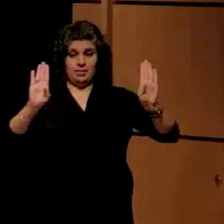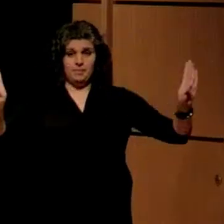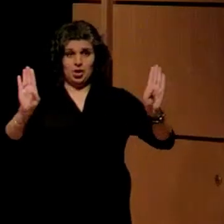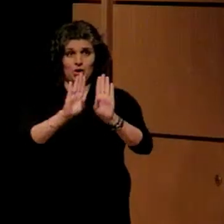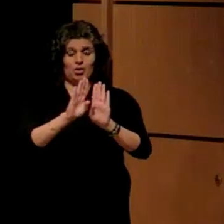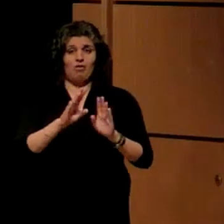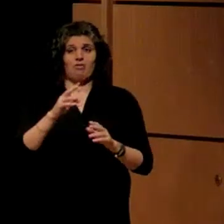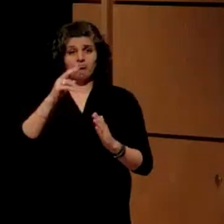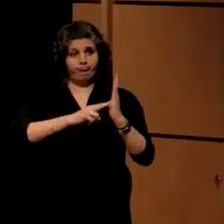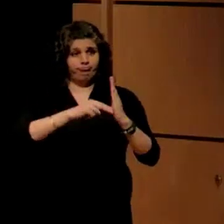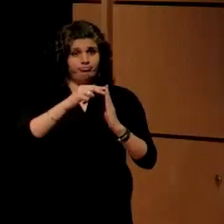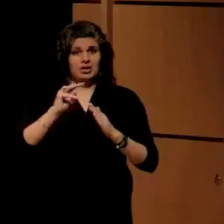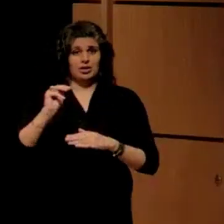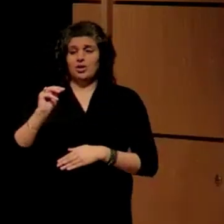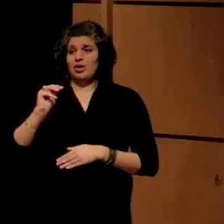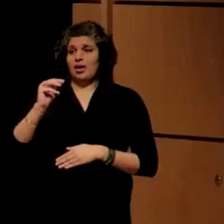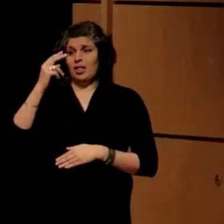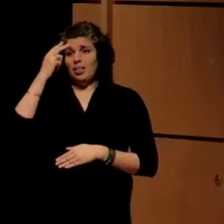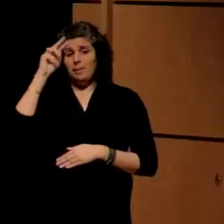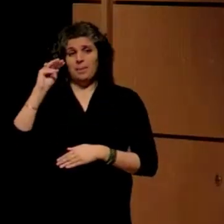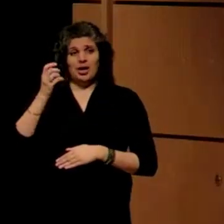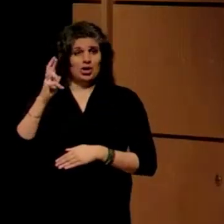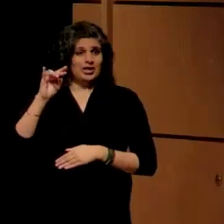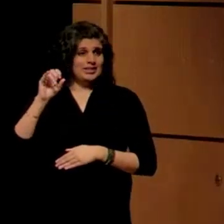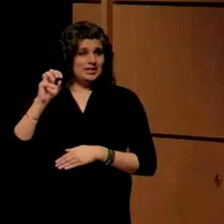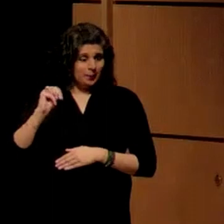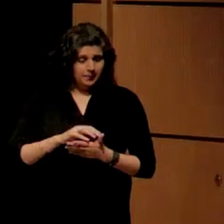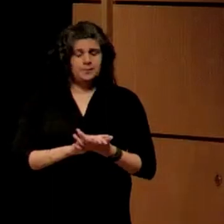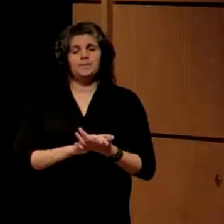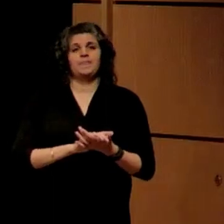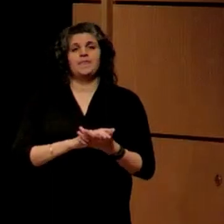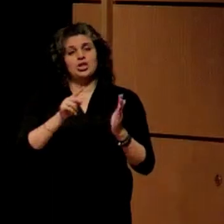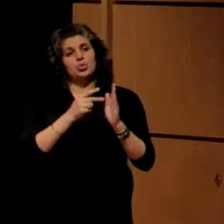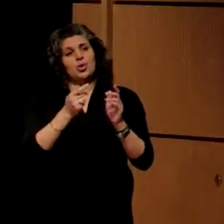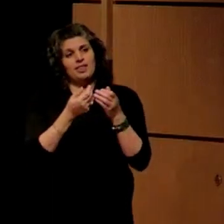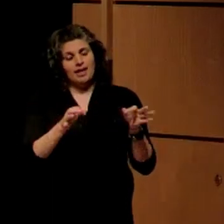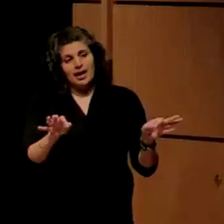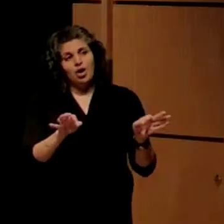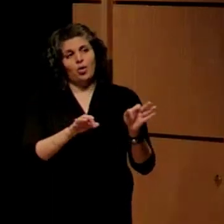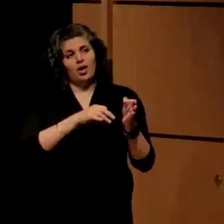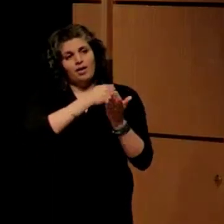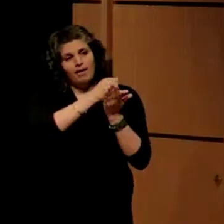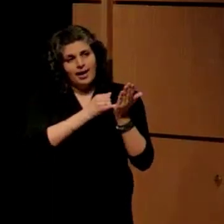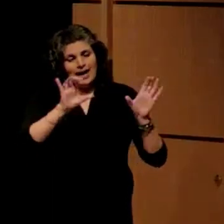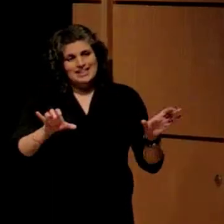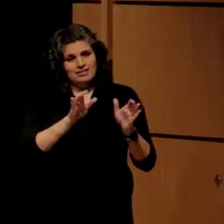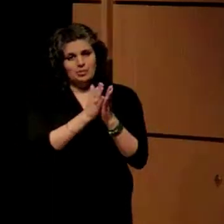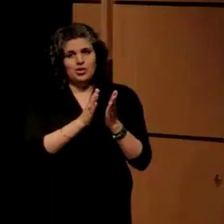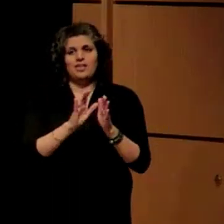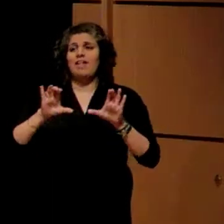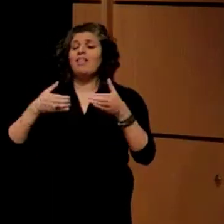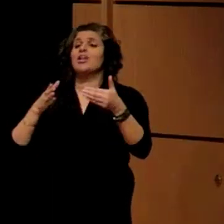during Mexican modernism, the dual language hand-drawn activity book, the classroom tools and videos